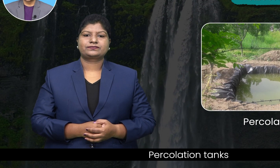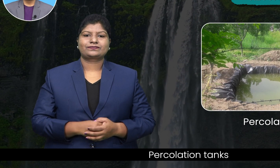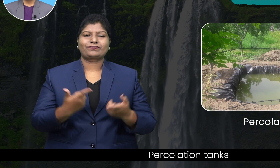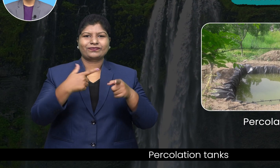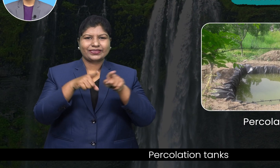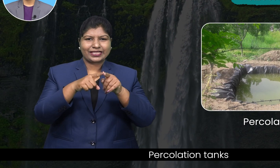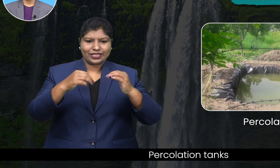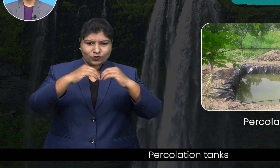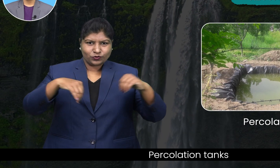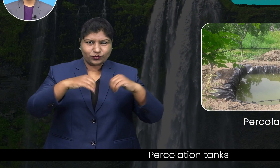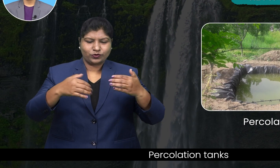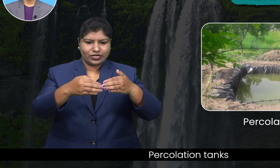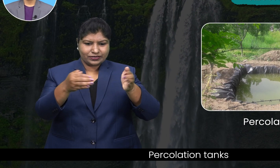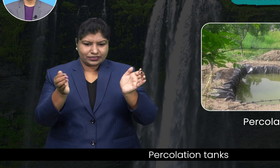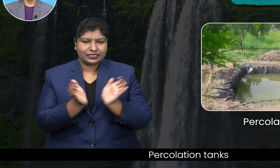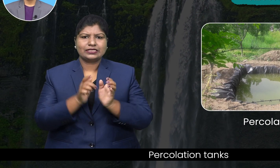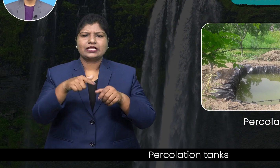percolation tanks,